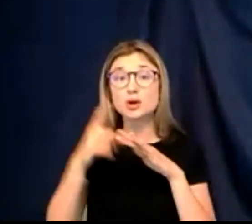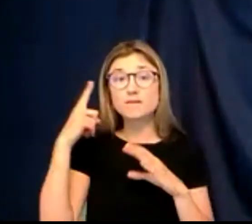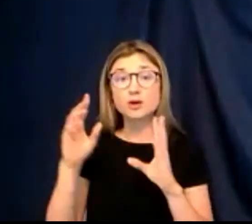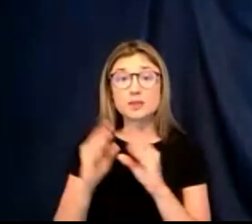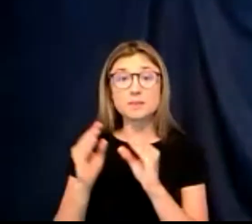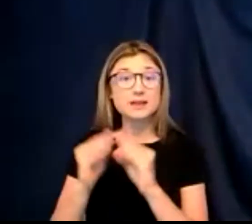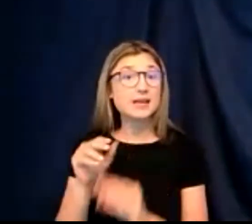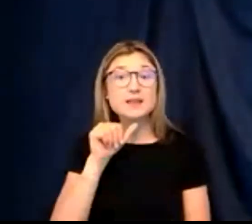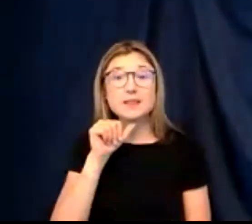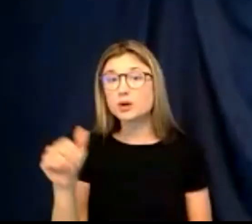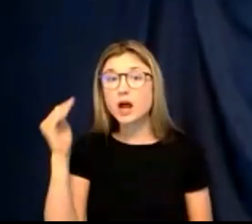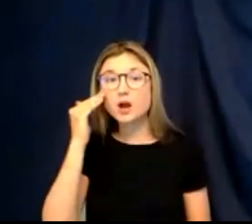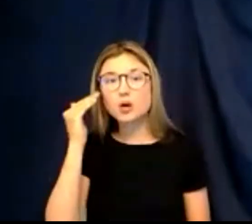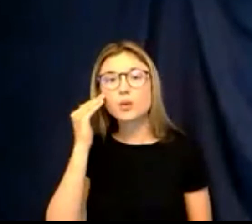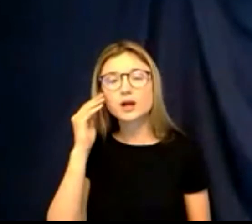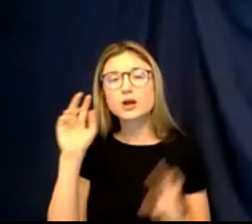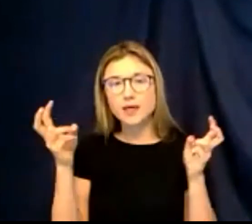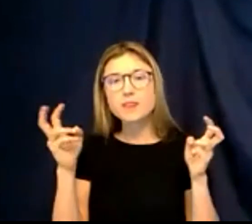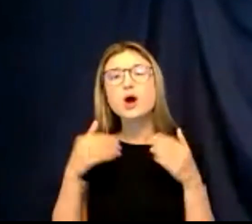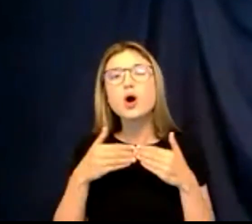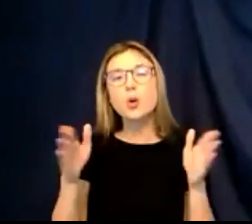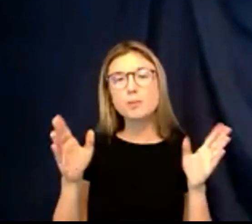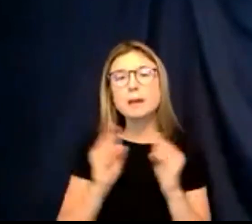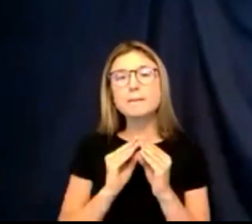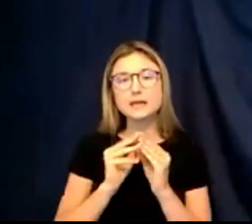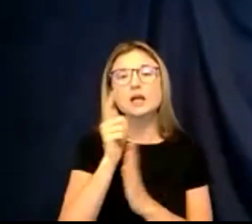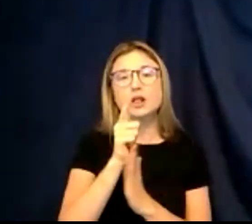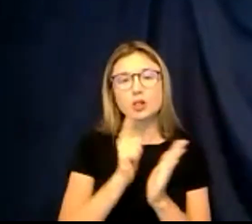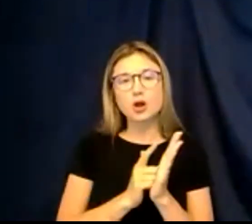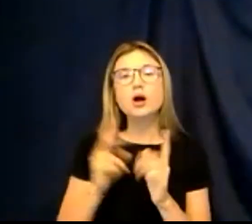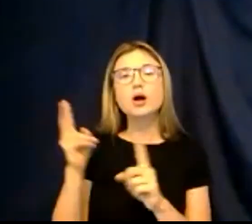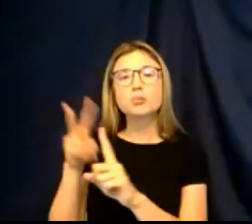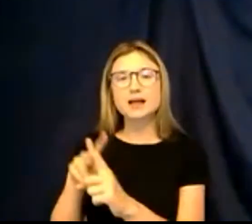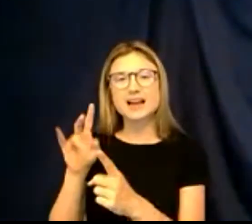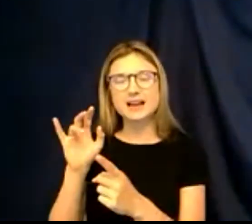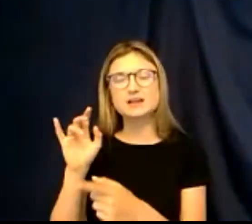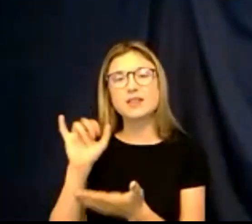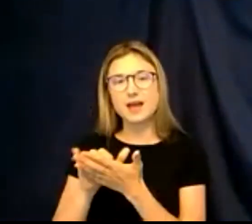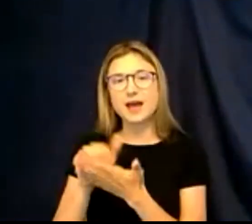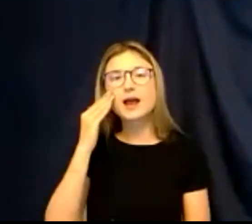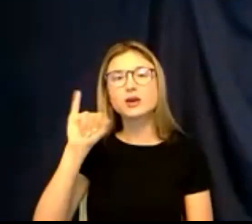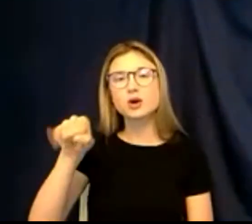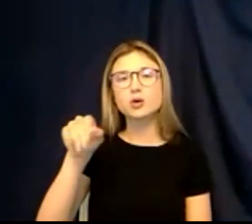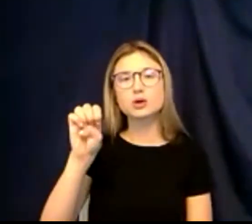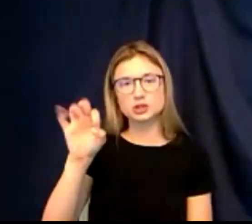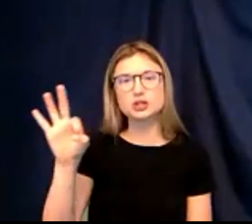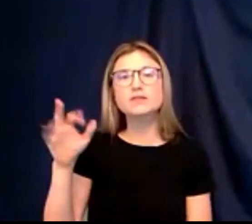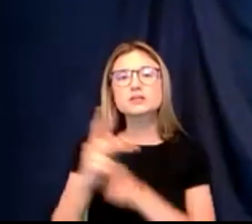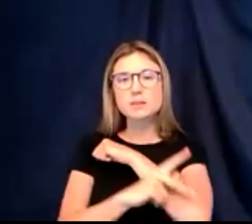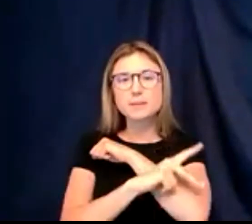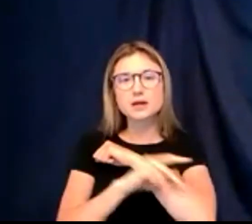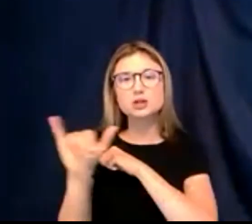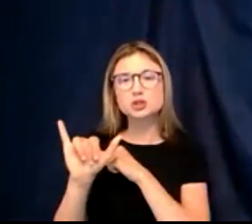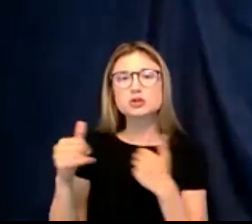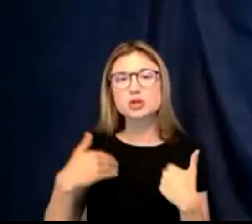meeting law applied. And I know that Jefferson Parish had that issue too. So I don't know if there's anything